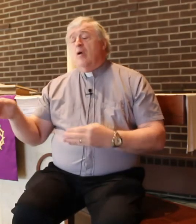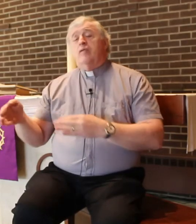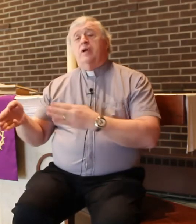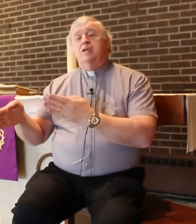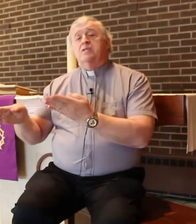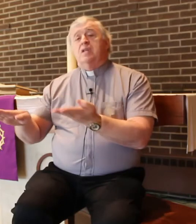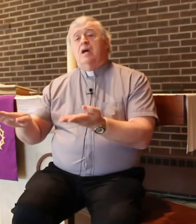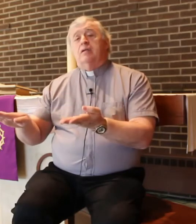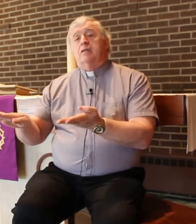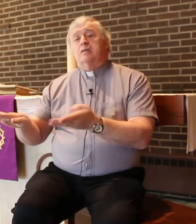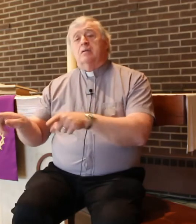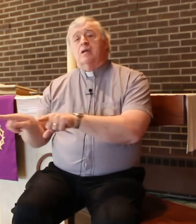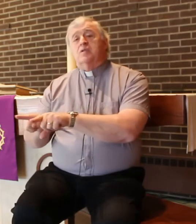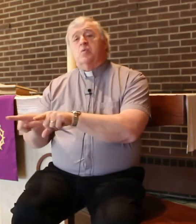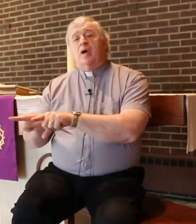over his death as well.